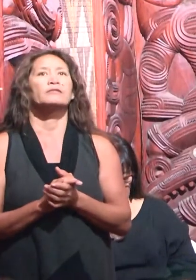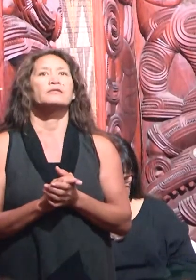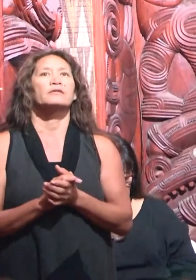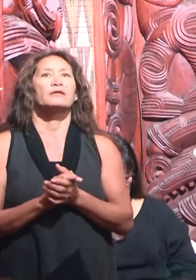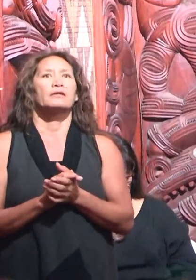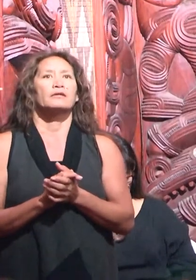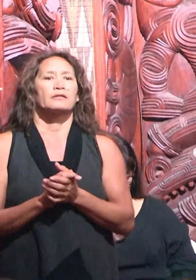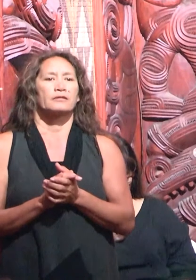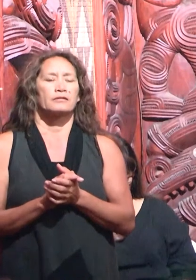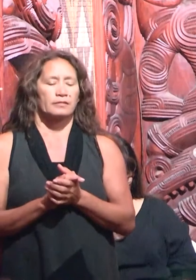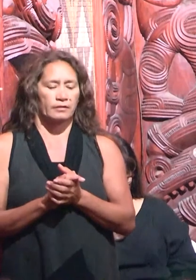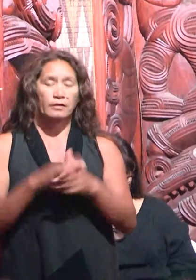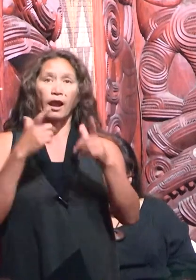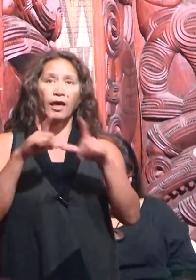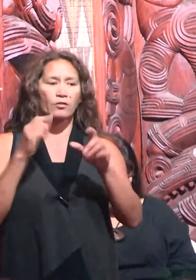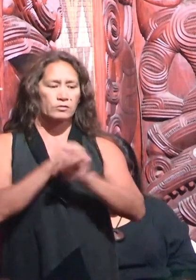in the languages of your heart.